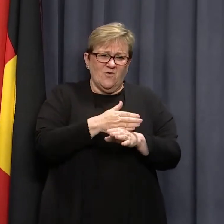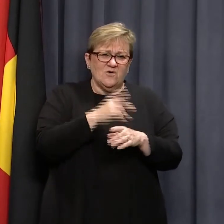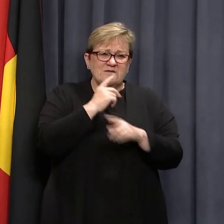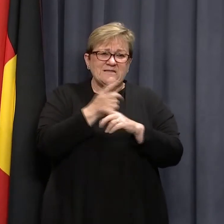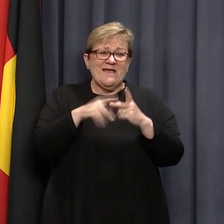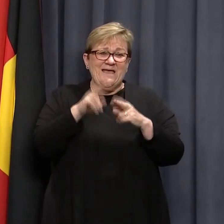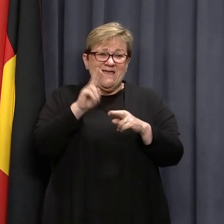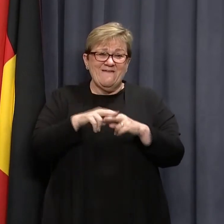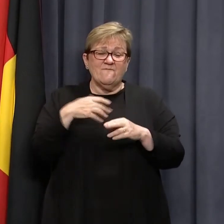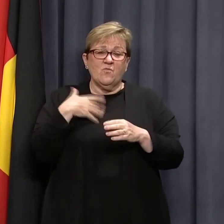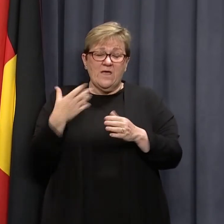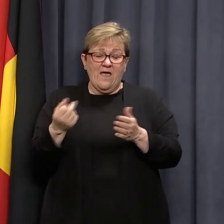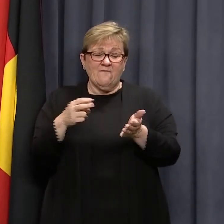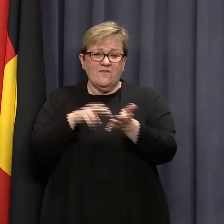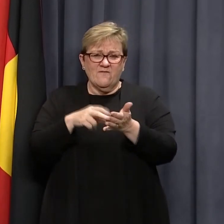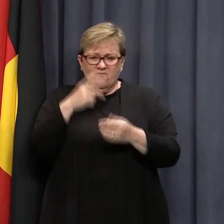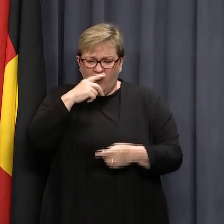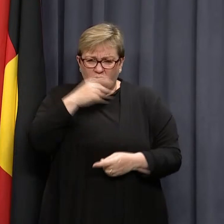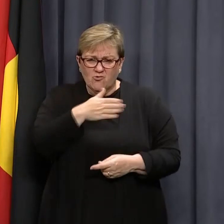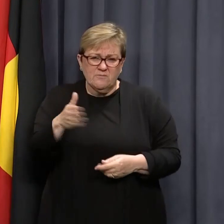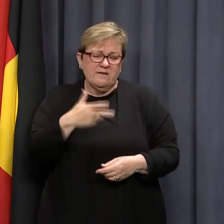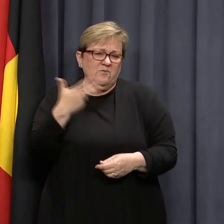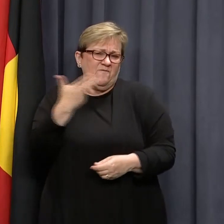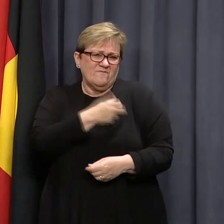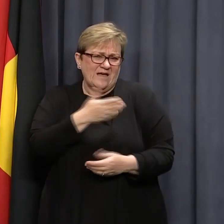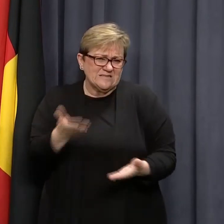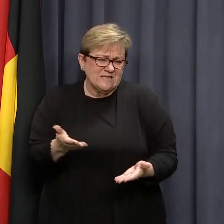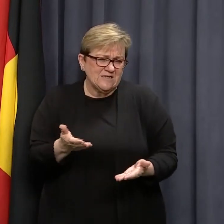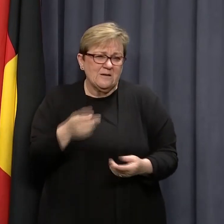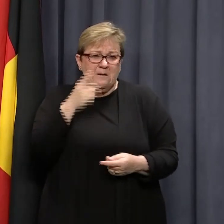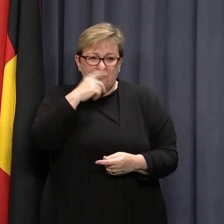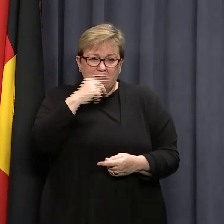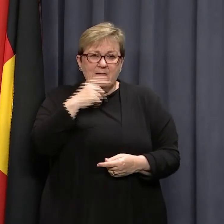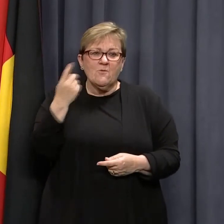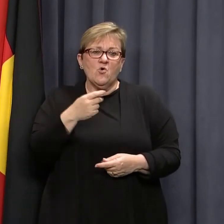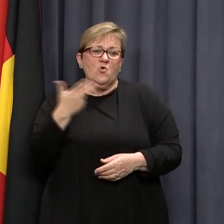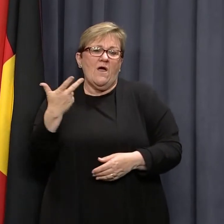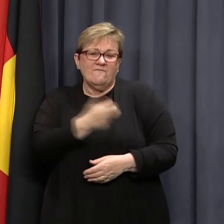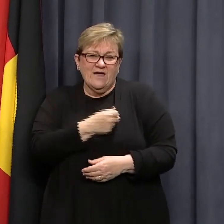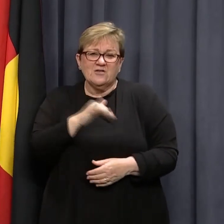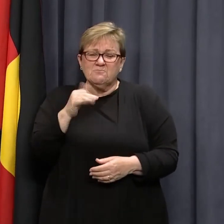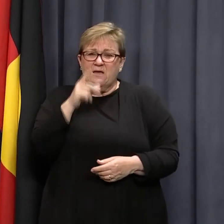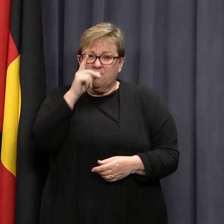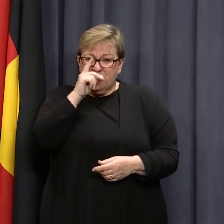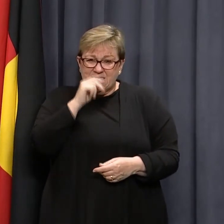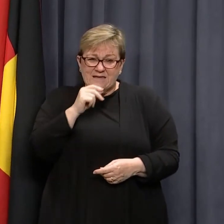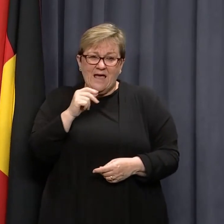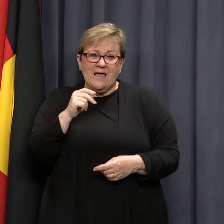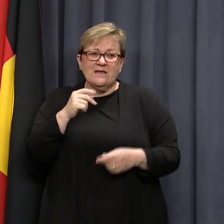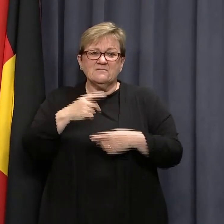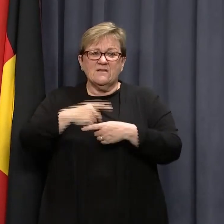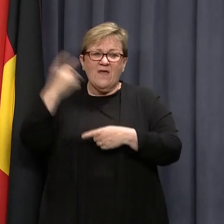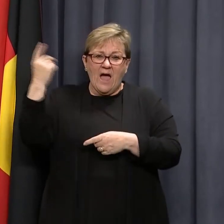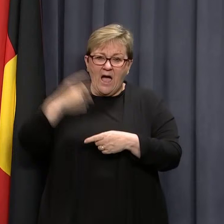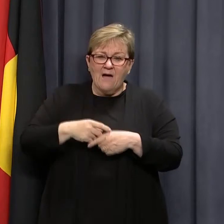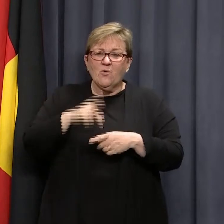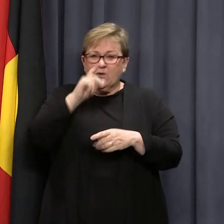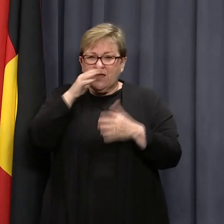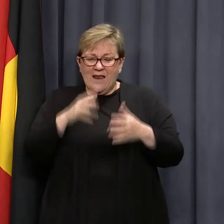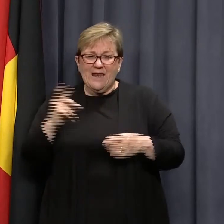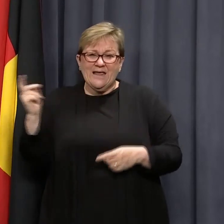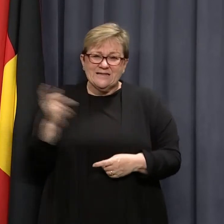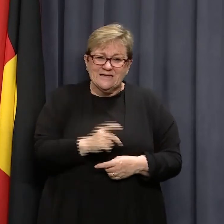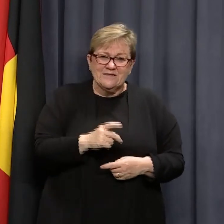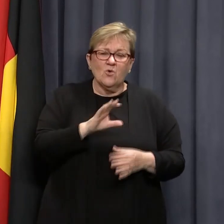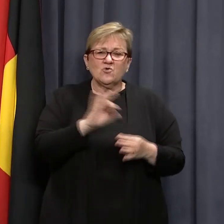that if we got the vulnerable population vaccinated, then people who are vaccinated may penetrate the hard border and others not. What is